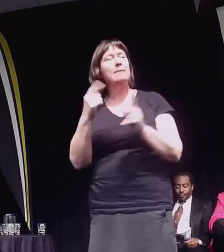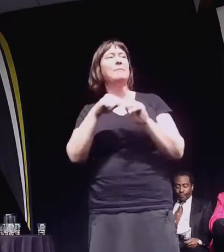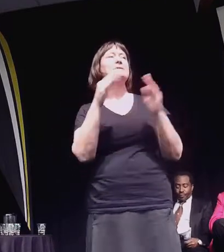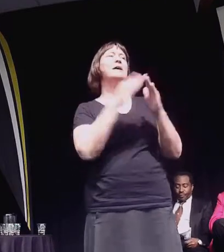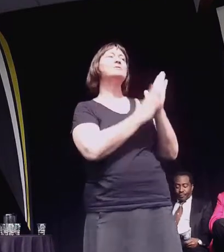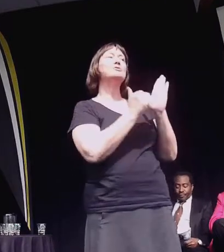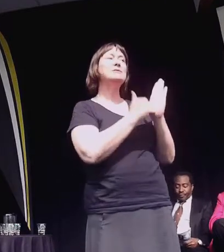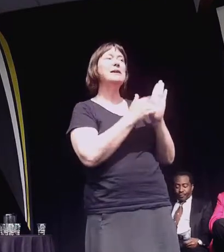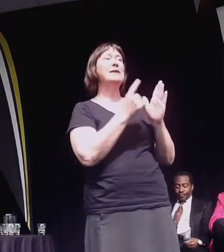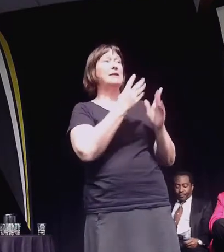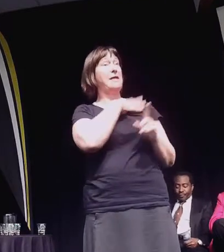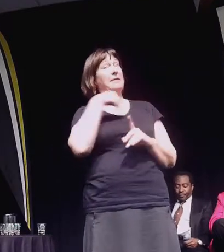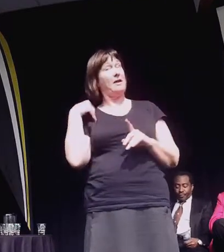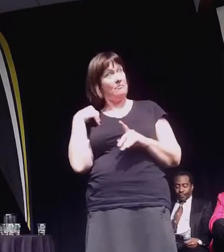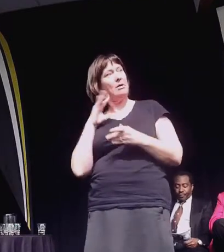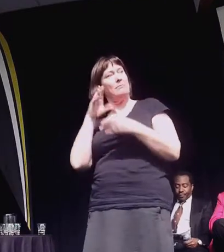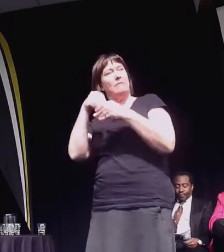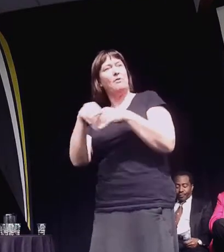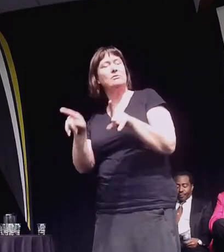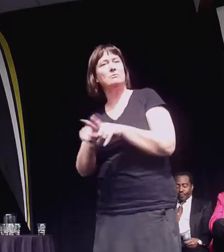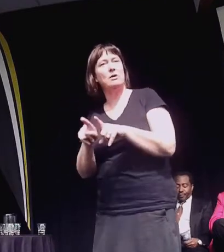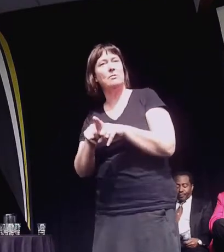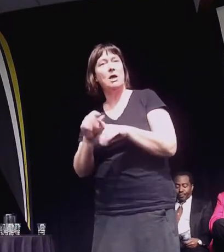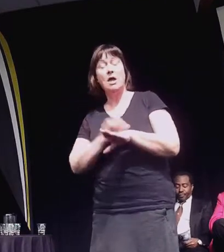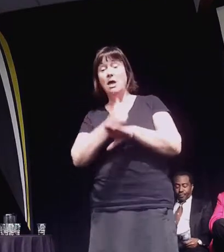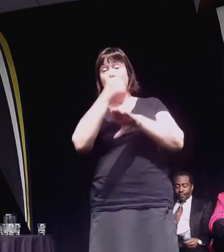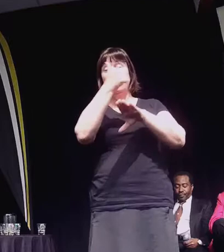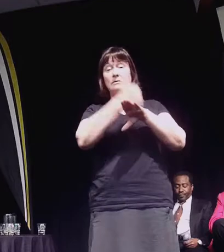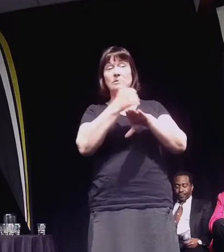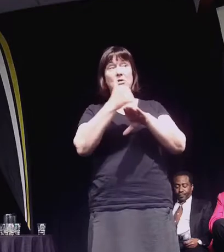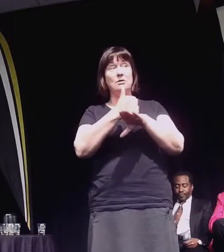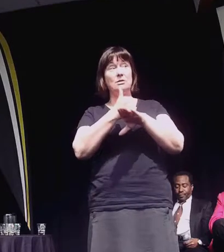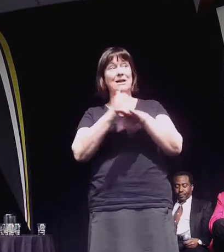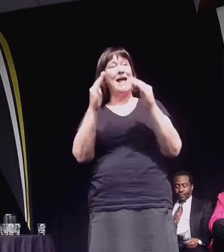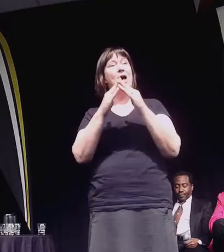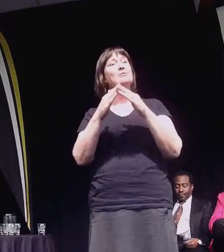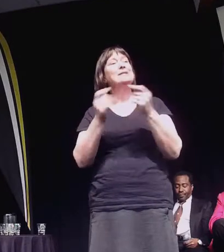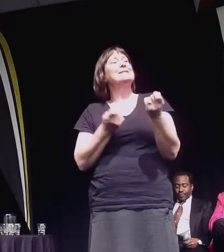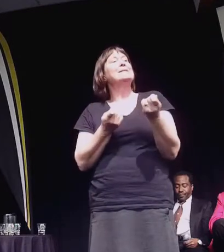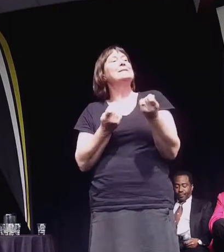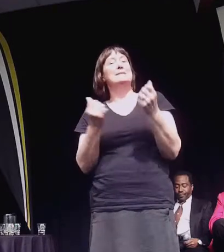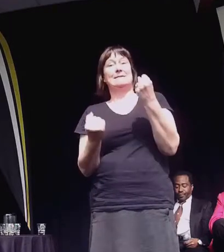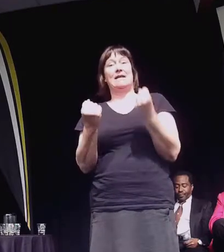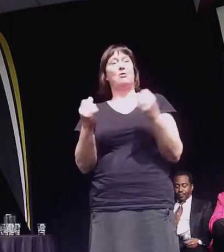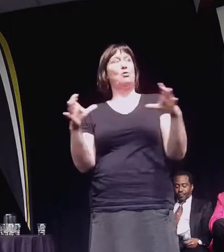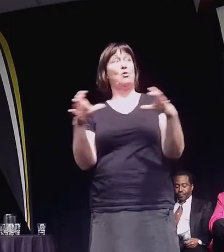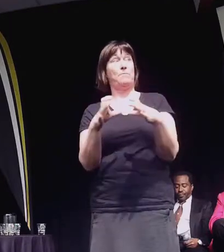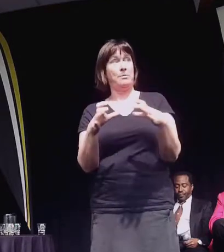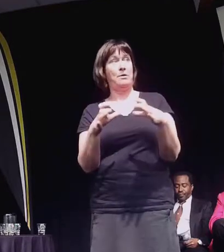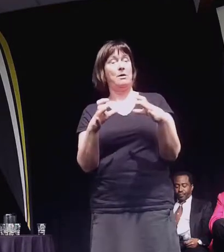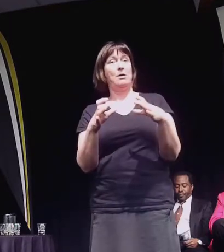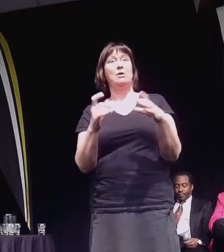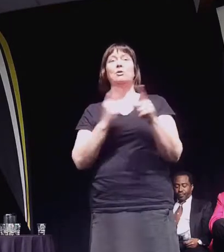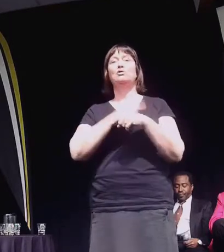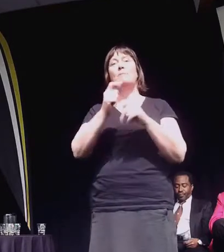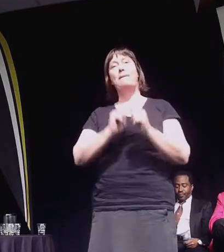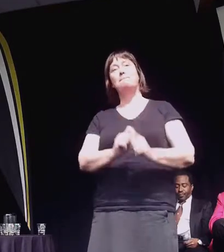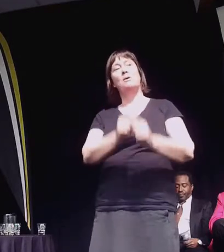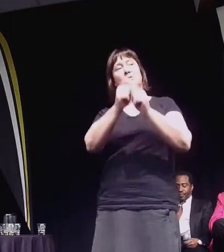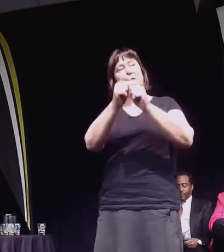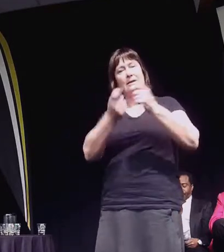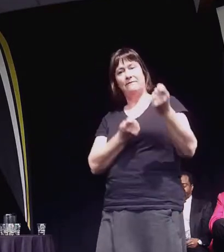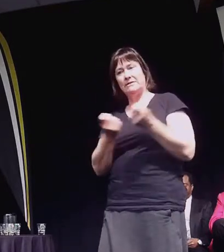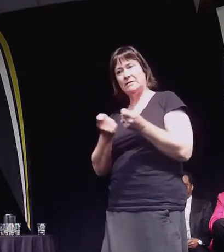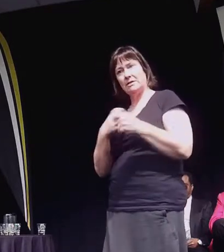with the government active again too. We've established a housing steering group, and that's about building and facilitating